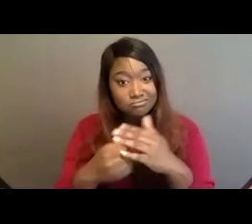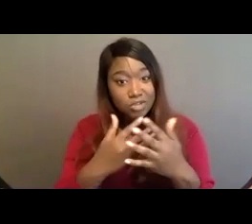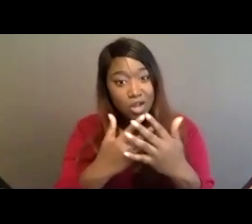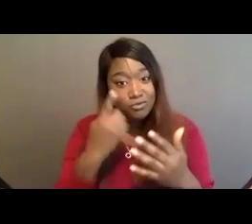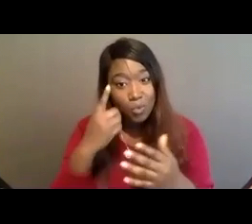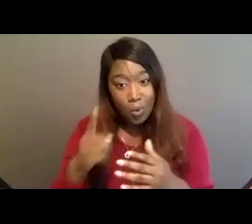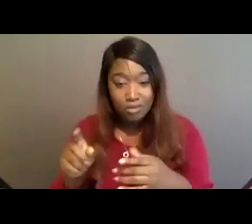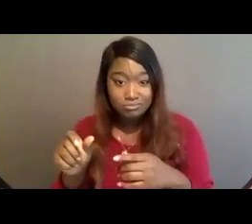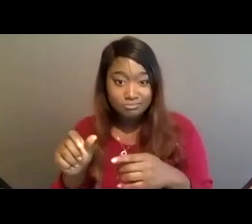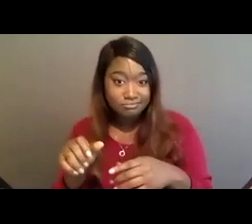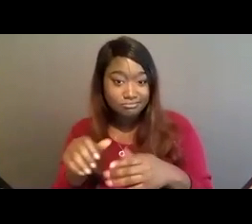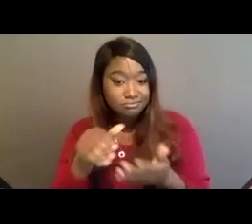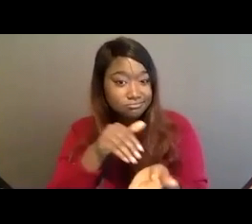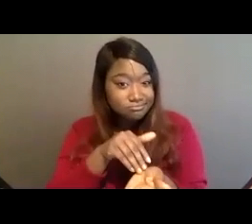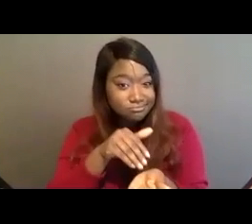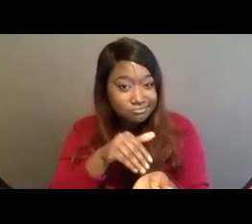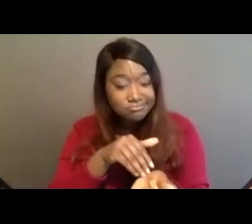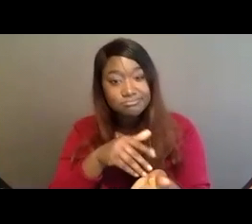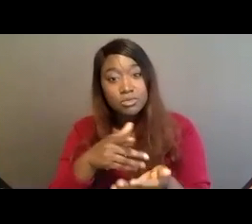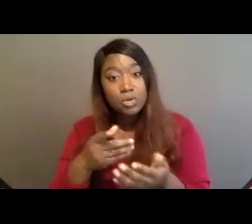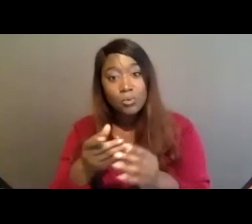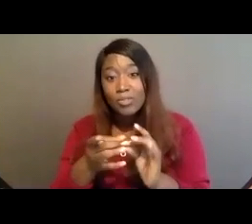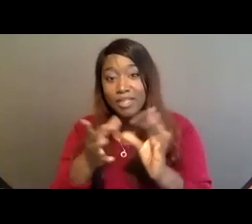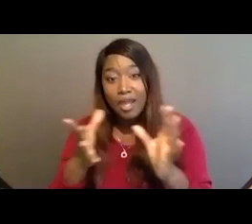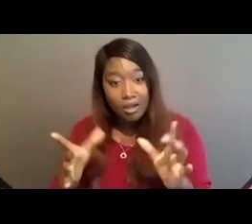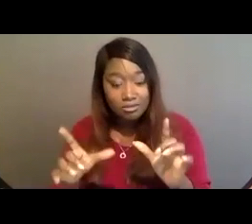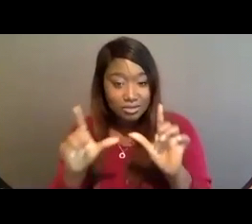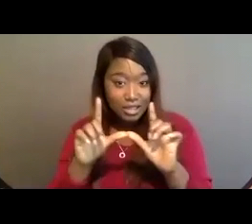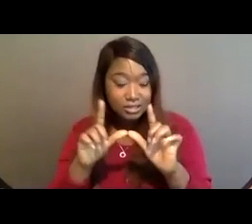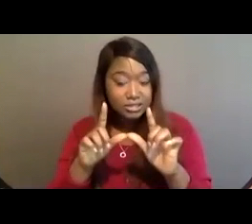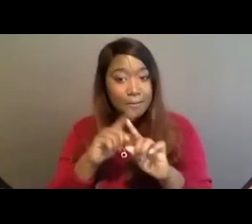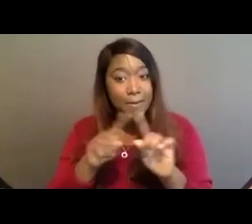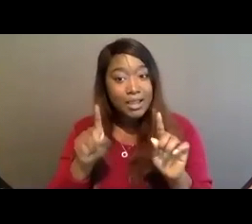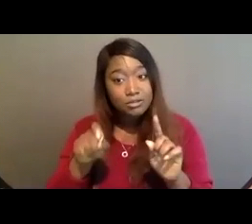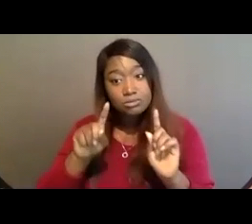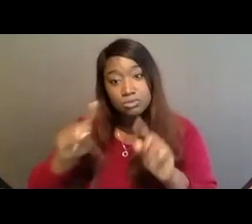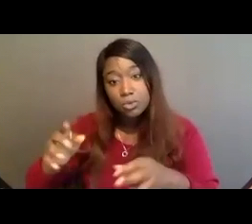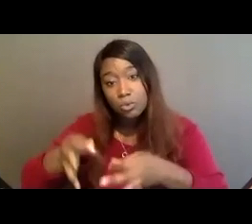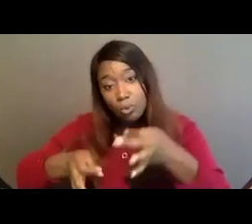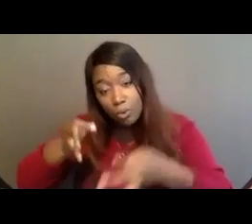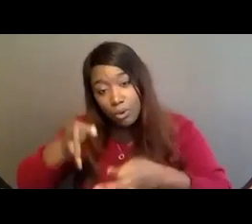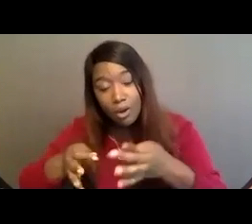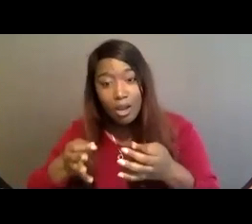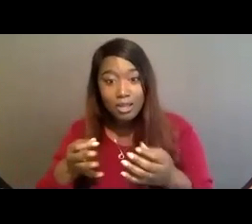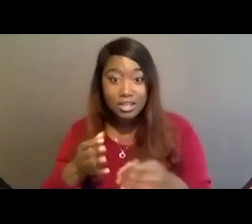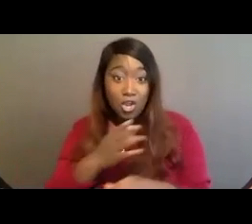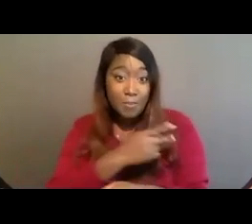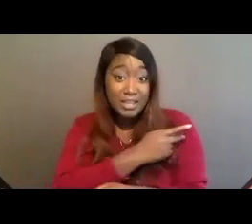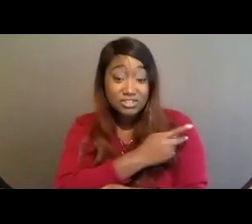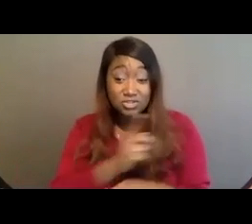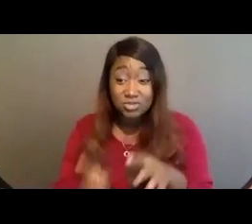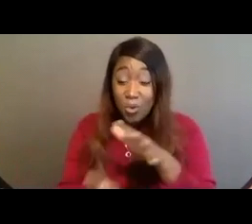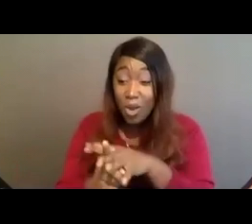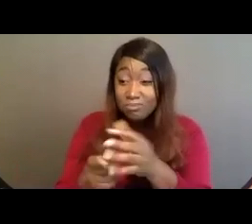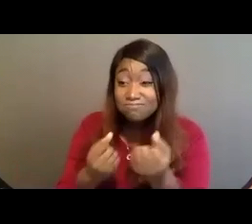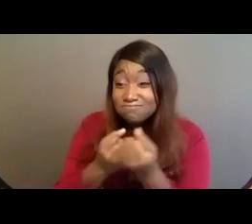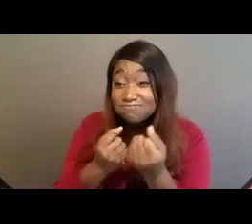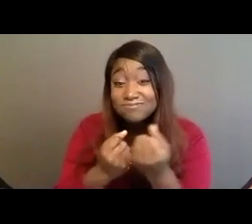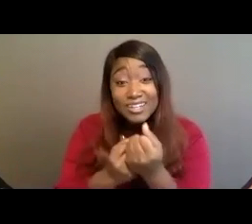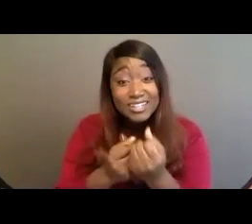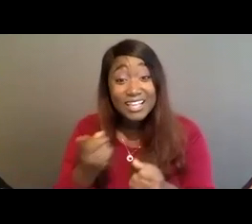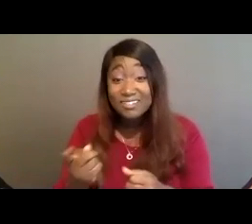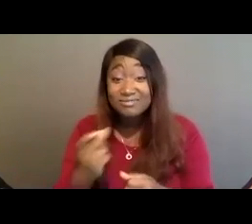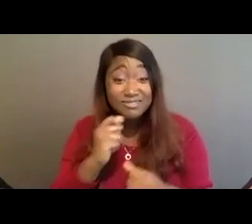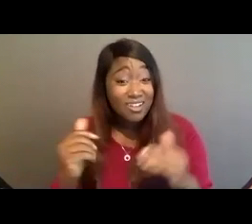court, and the courthouse was filled with her patients who came and said that it was unfair and unjust that the only